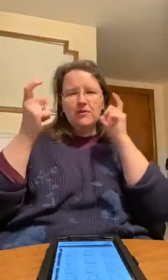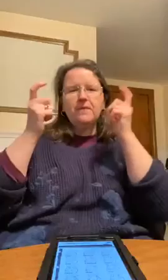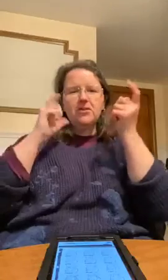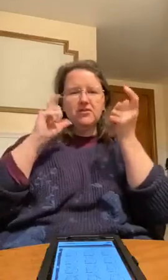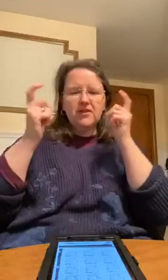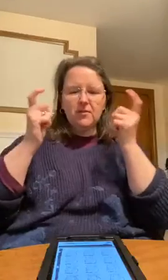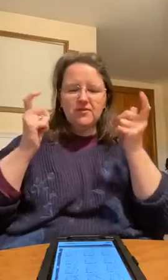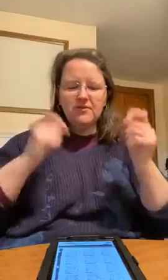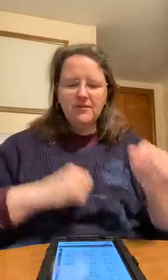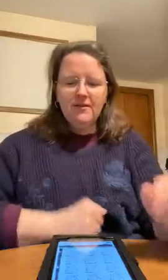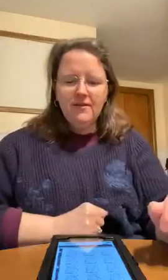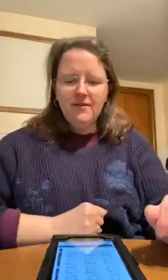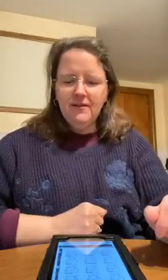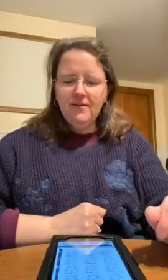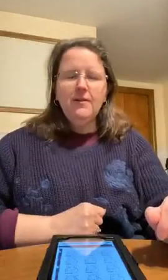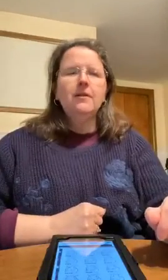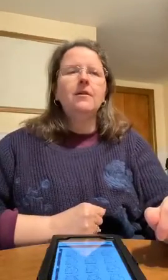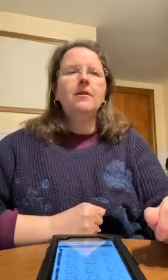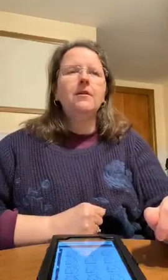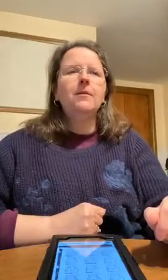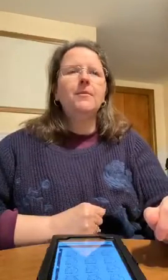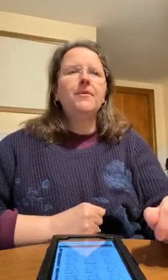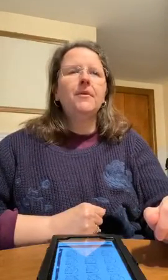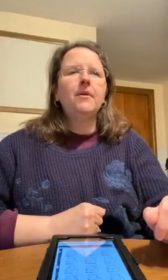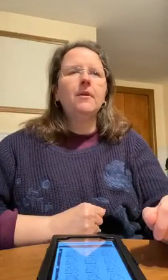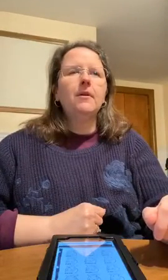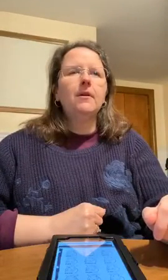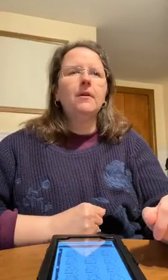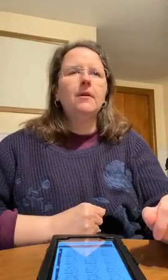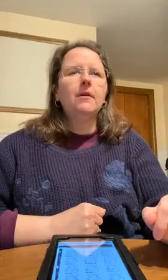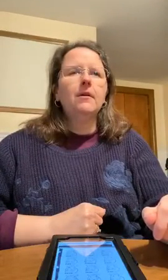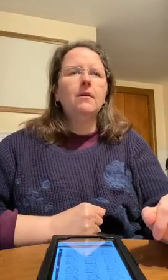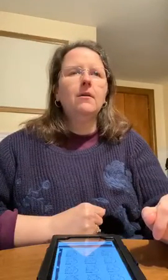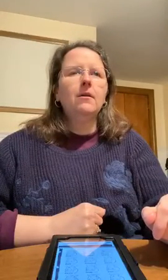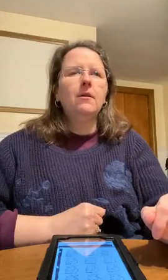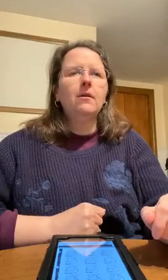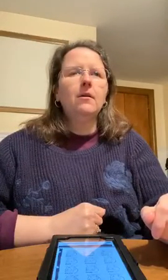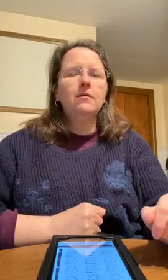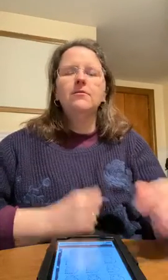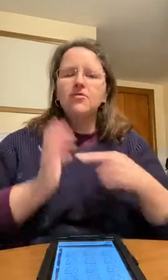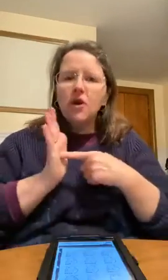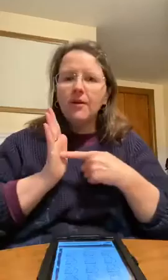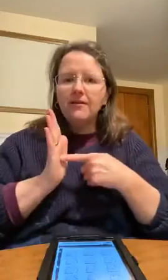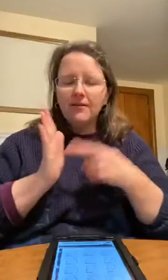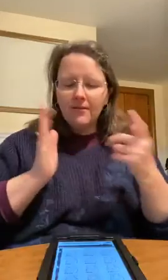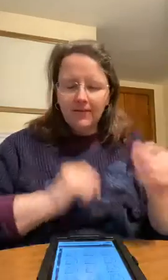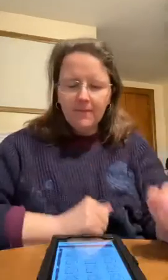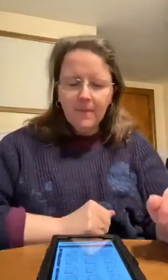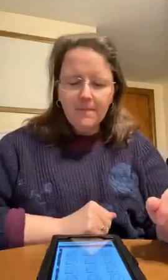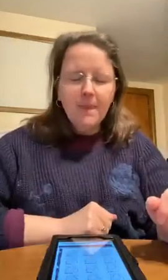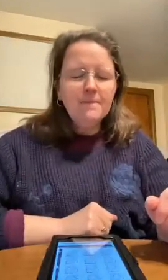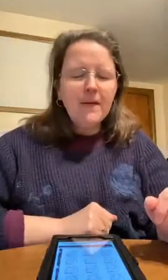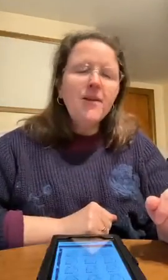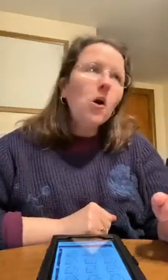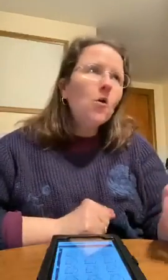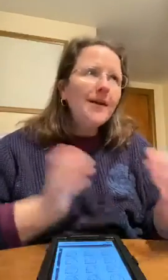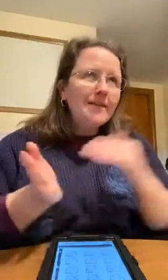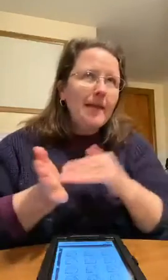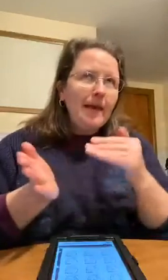facial expressions. I'm sick. Show it. Okay. I know, I say that again and